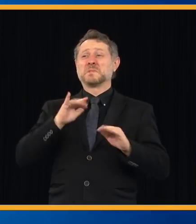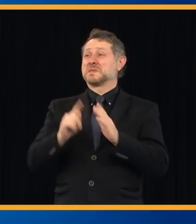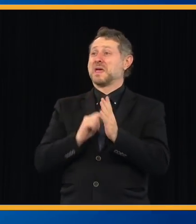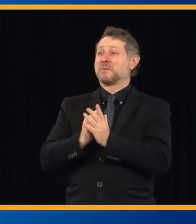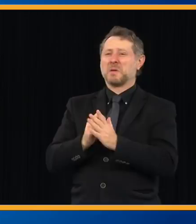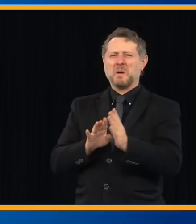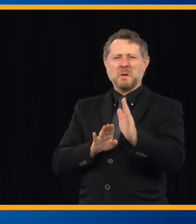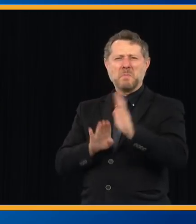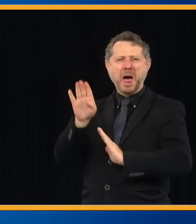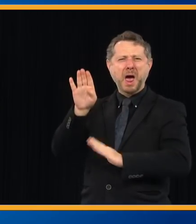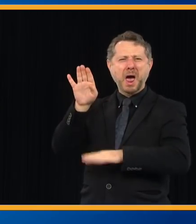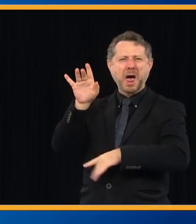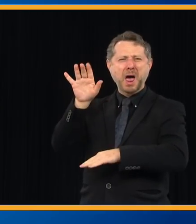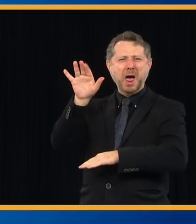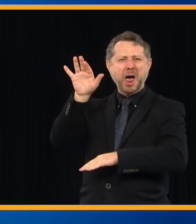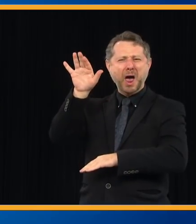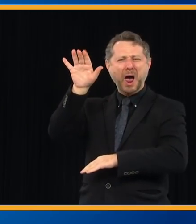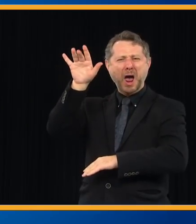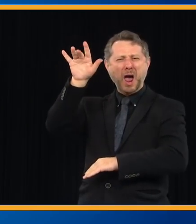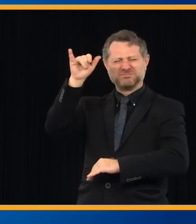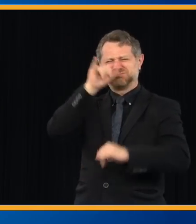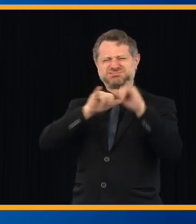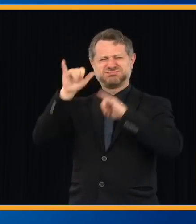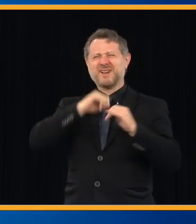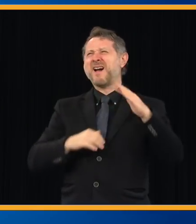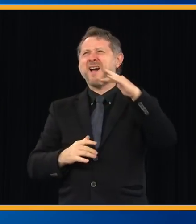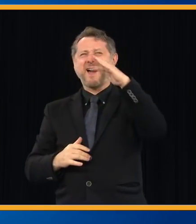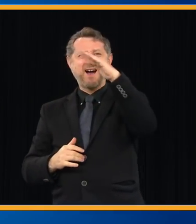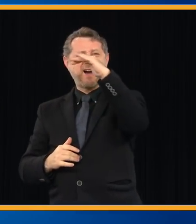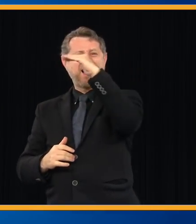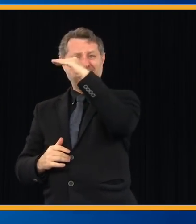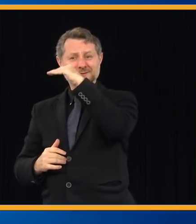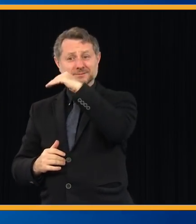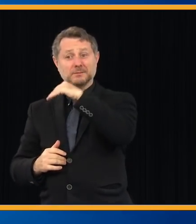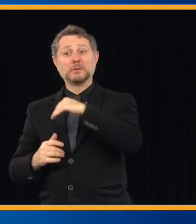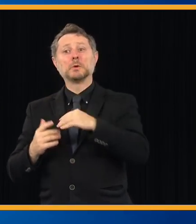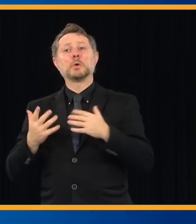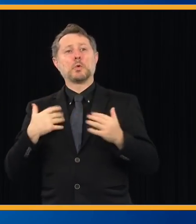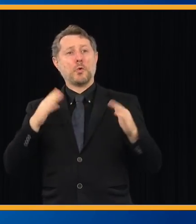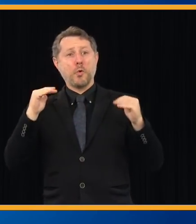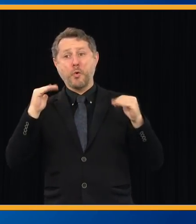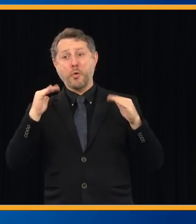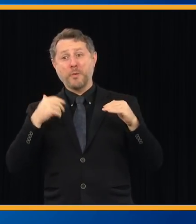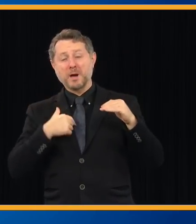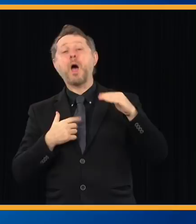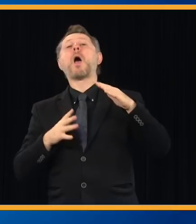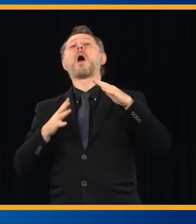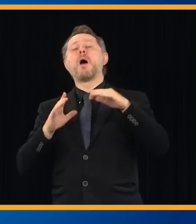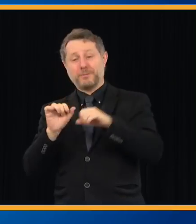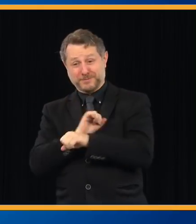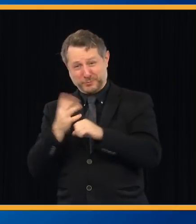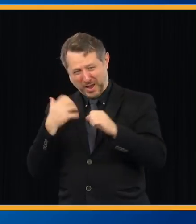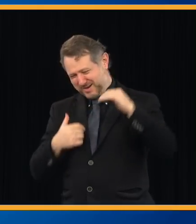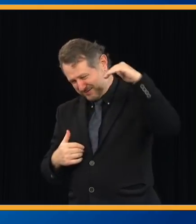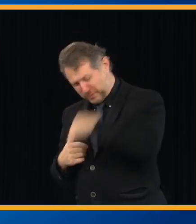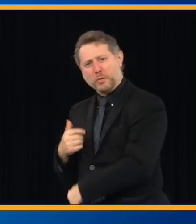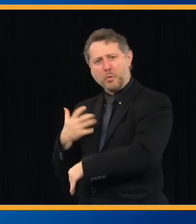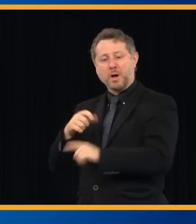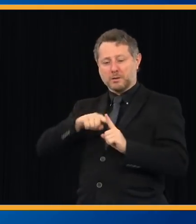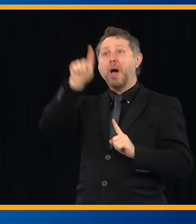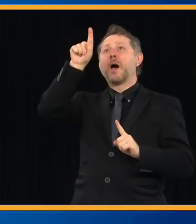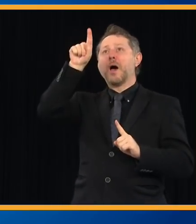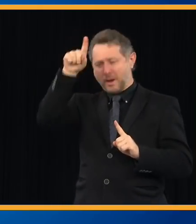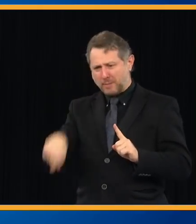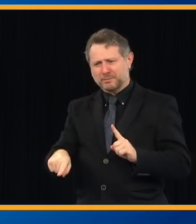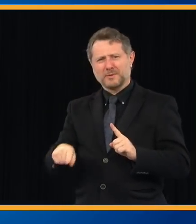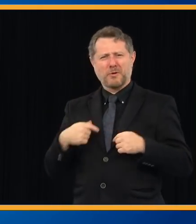on the left of the screen. We would have hoped that we would have come down very quickly, hit the top and then come